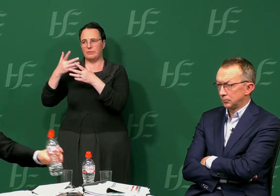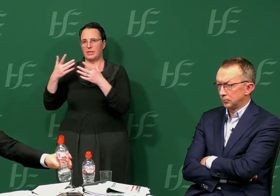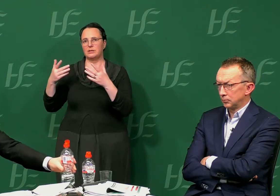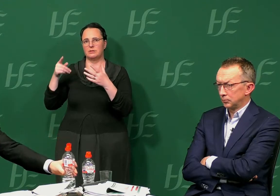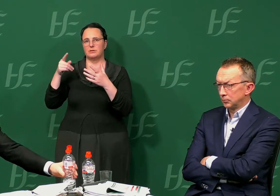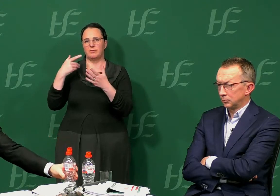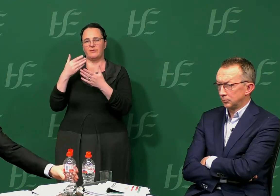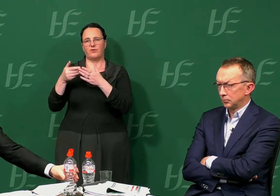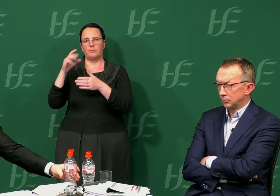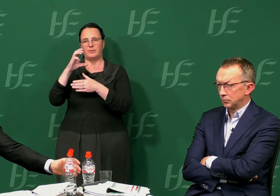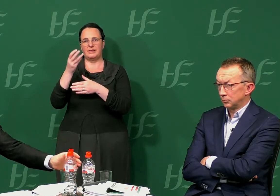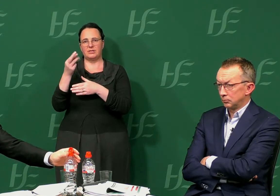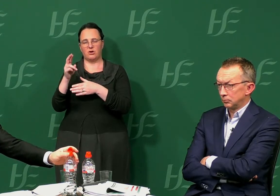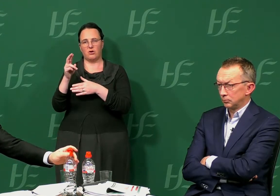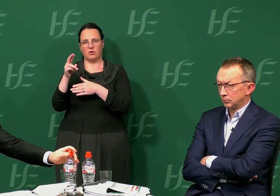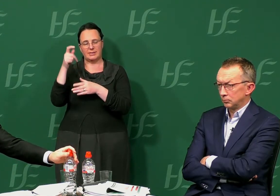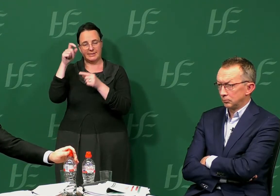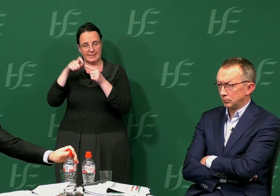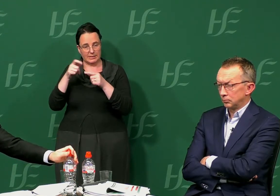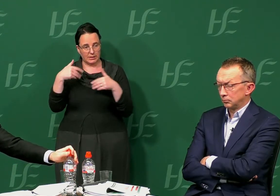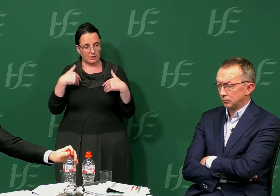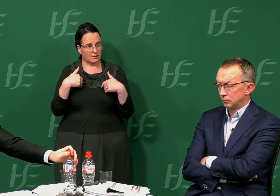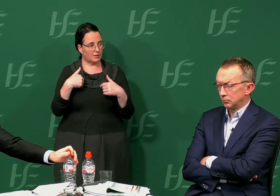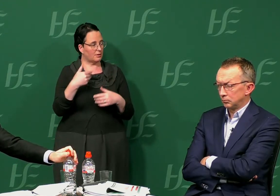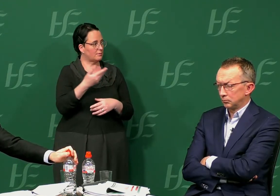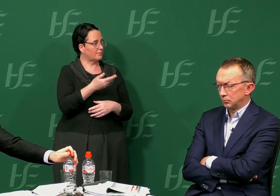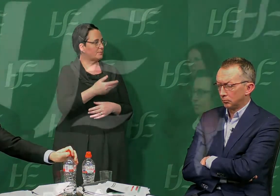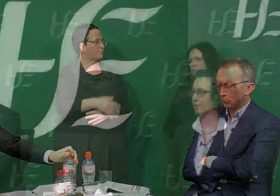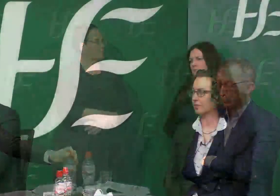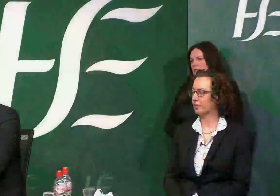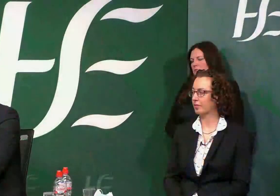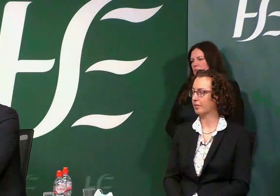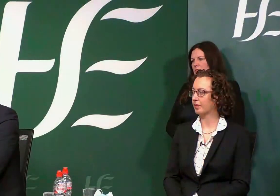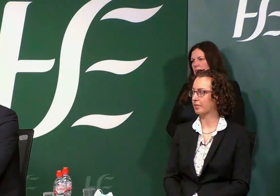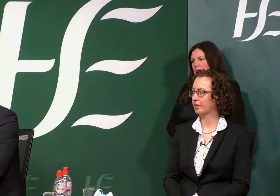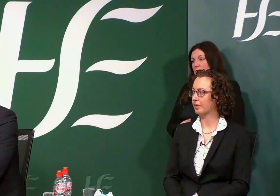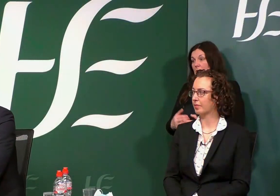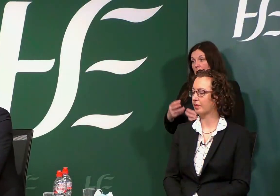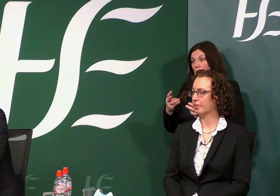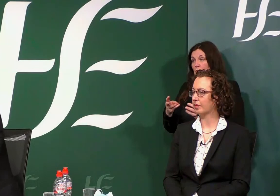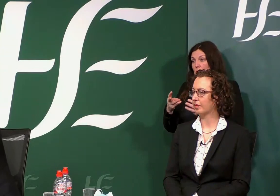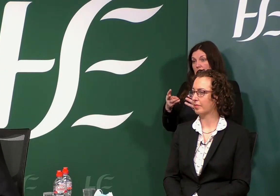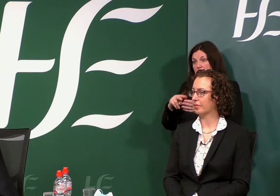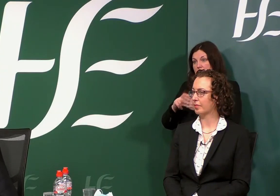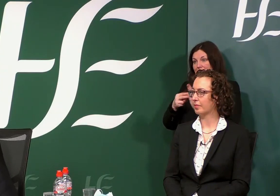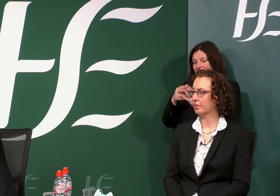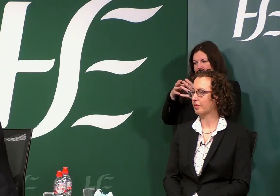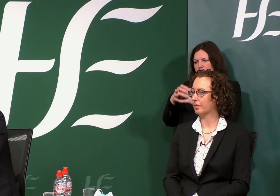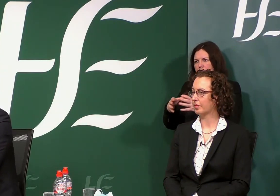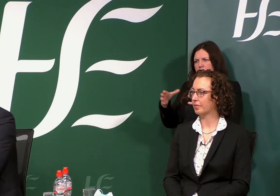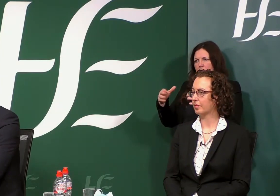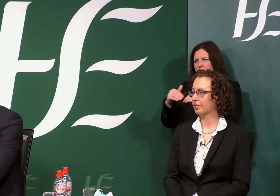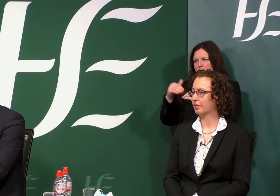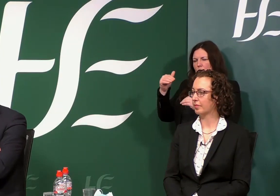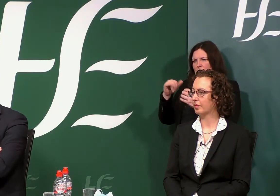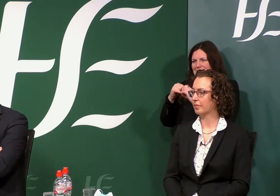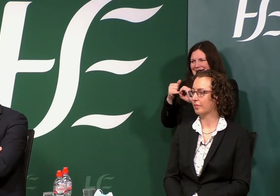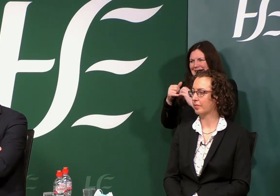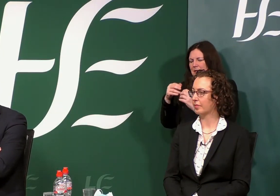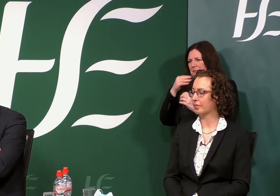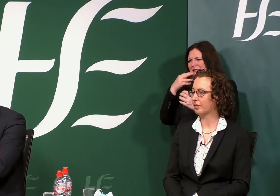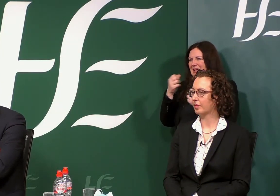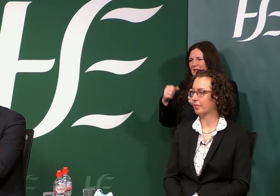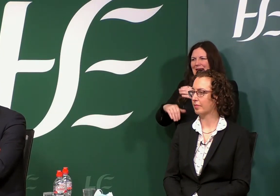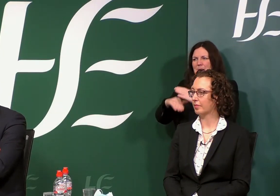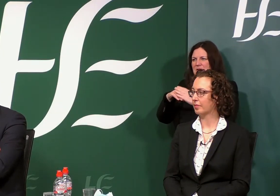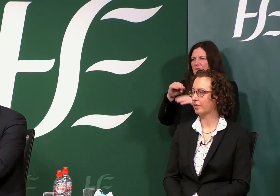PCR testing. Is that a concern? Well, we do plan to grow it even more in January in terms of capacity. Like, clearly there's a limit for every testing